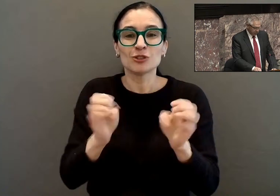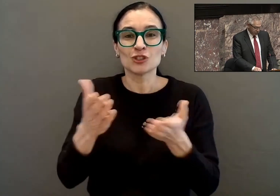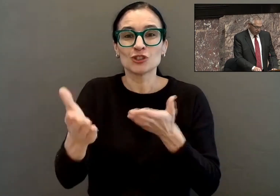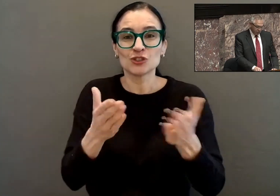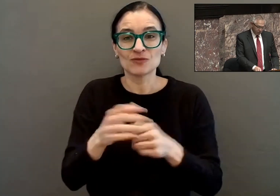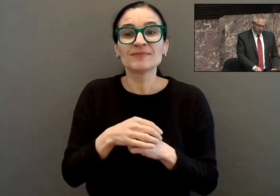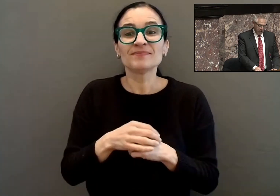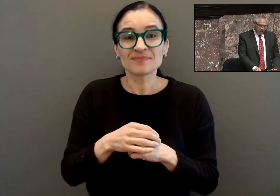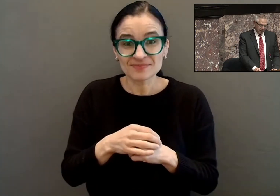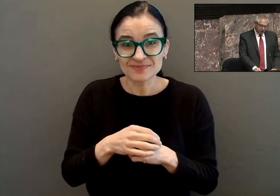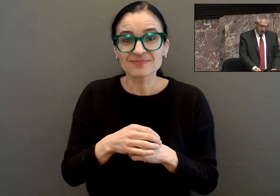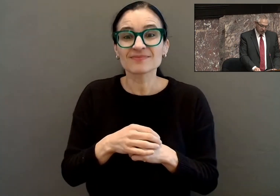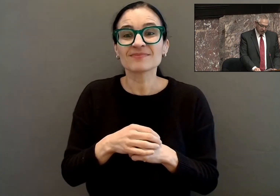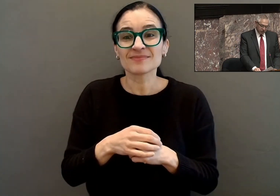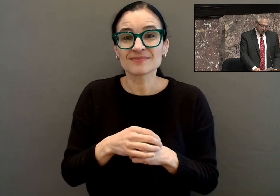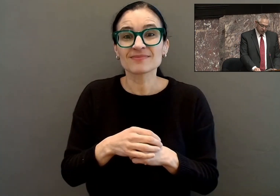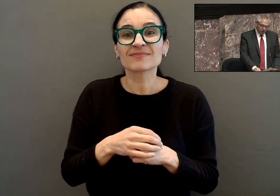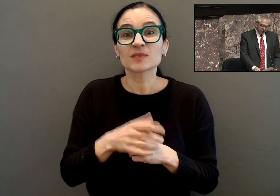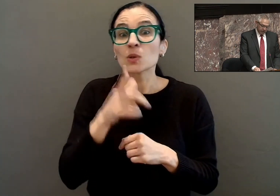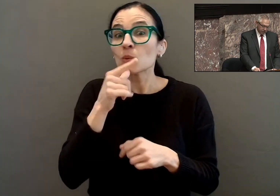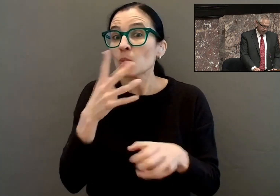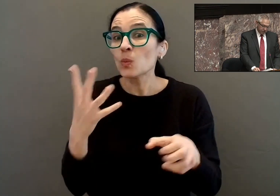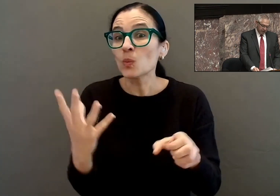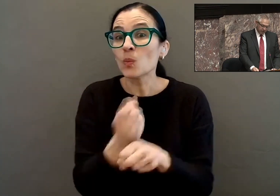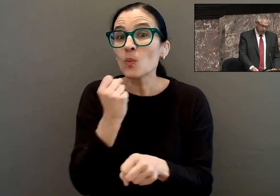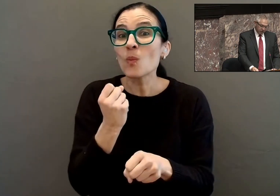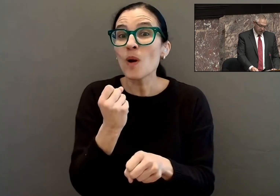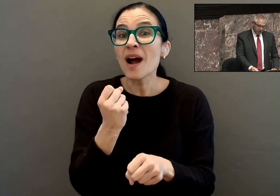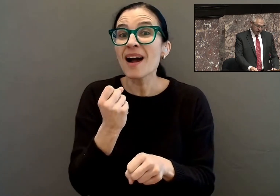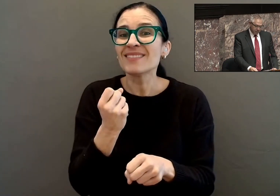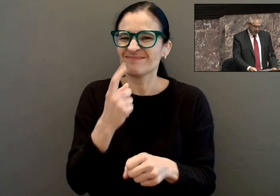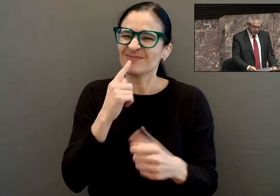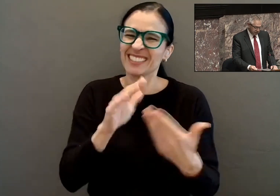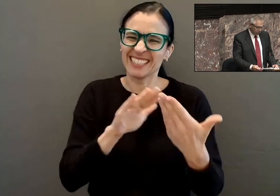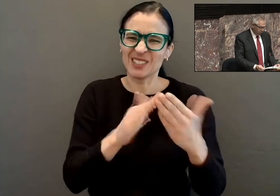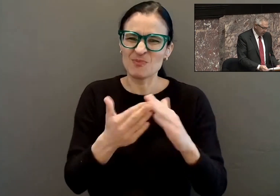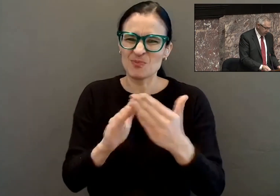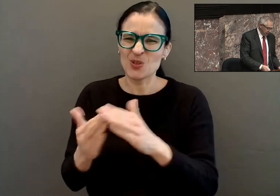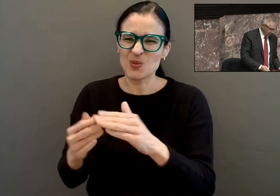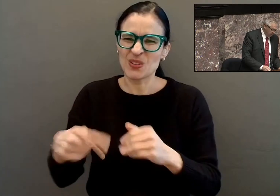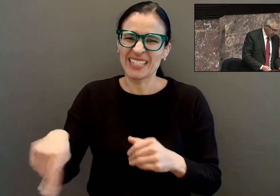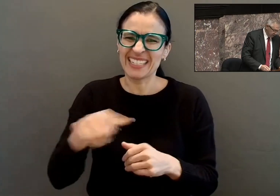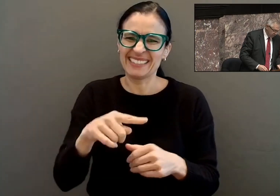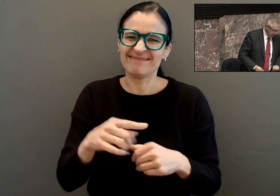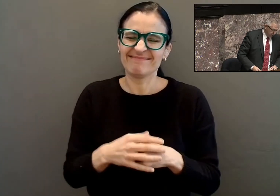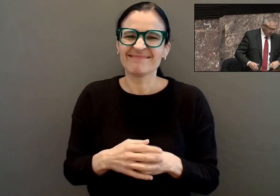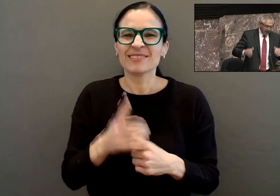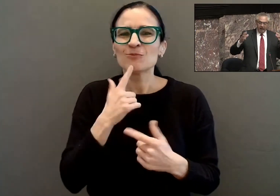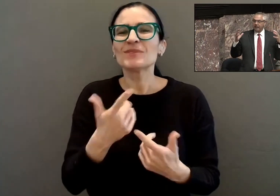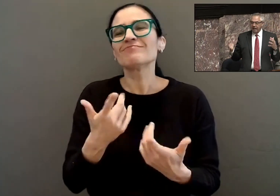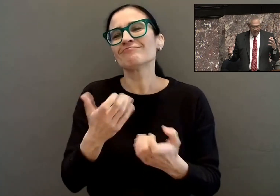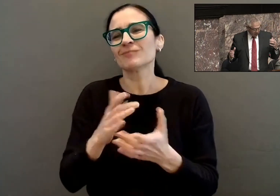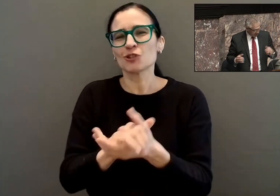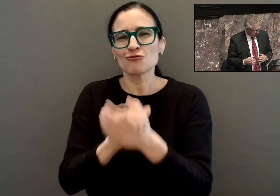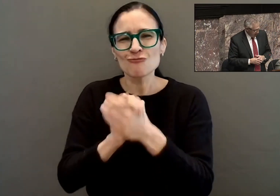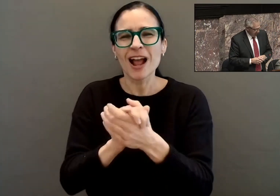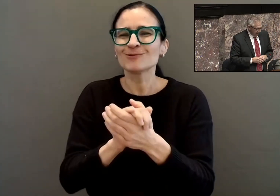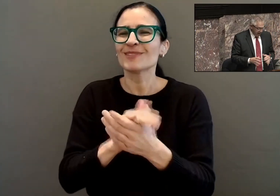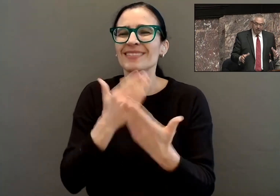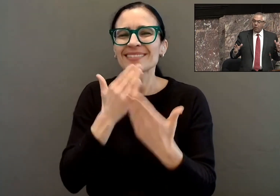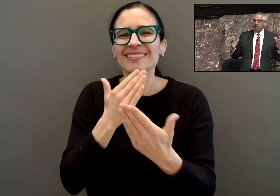of Caribou-Chilcotin. Congratulations to all the racers and the volunteers who made this a great day of competition and